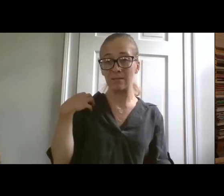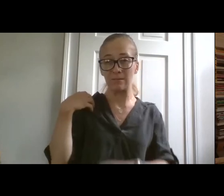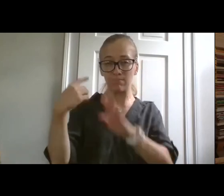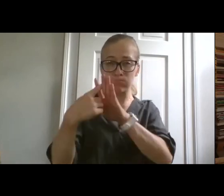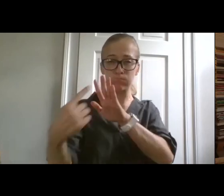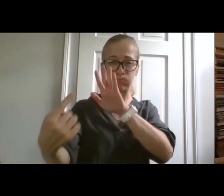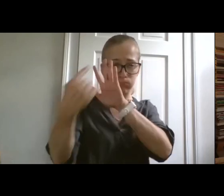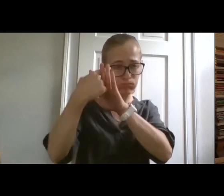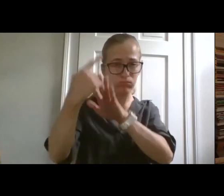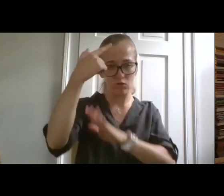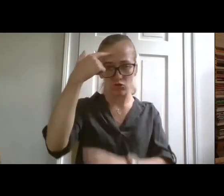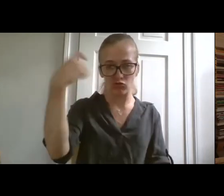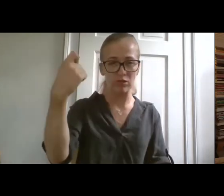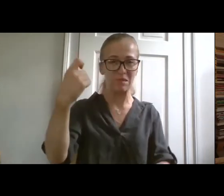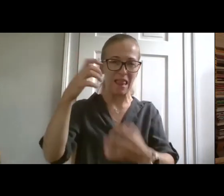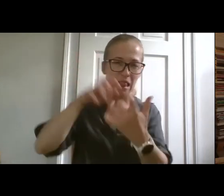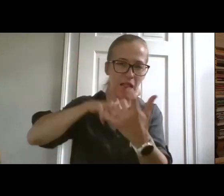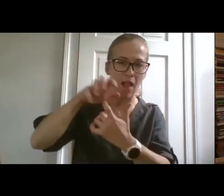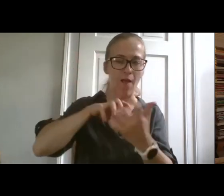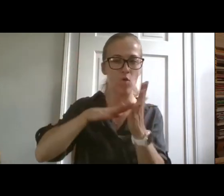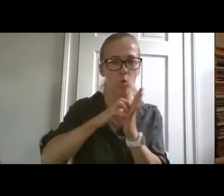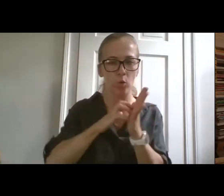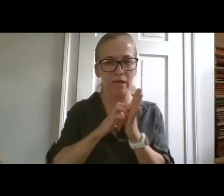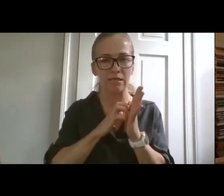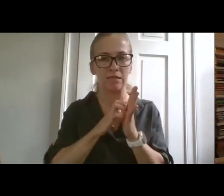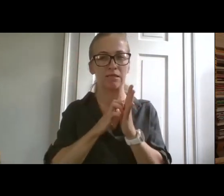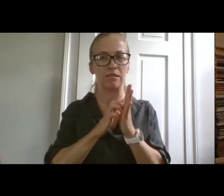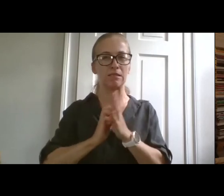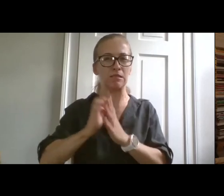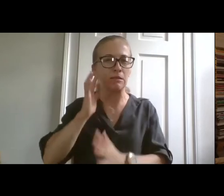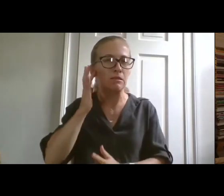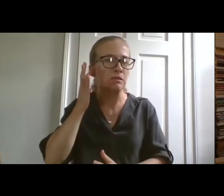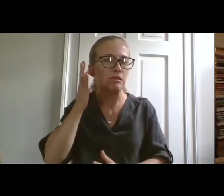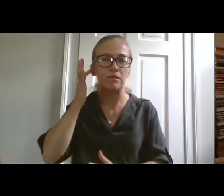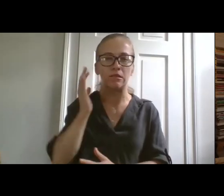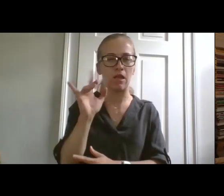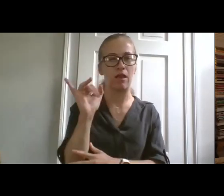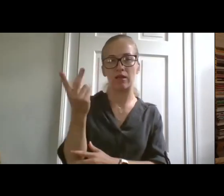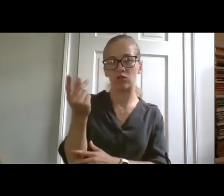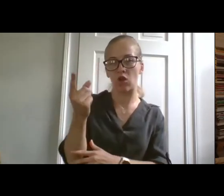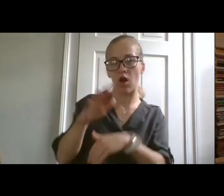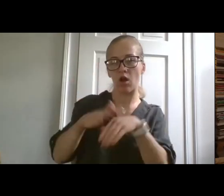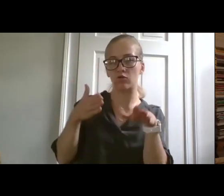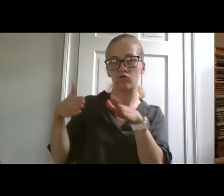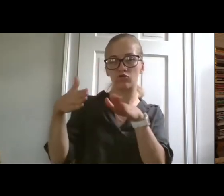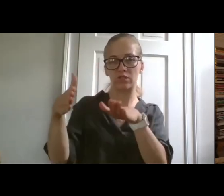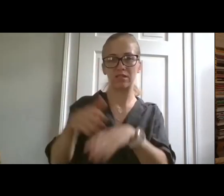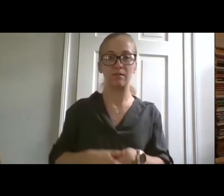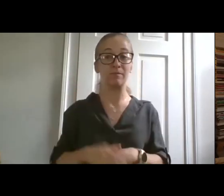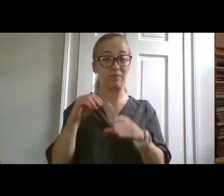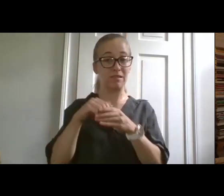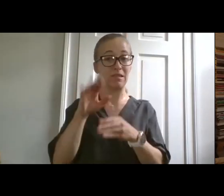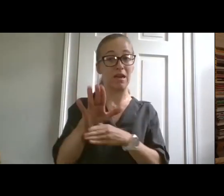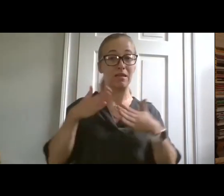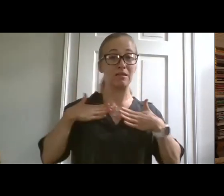dreams. It laughs at his weaknesses, tongue swabbing his ear like a wandering dog off the street. The inside of his body